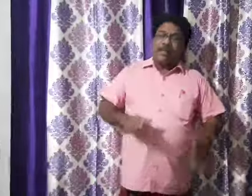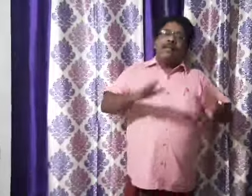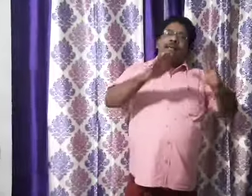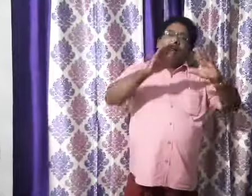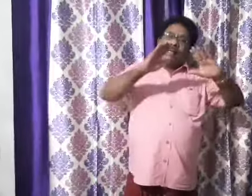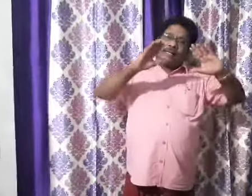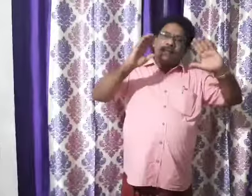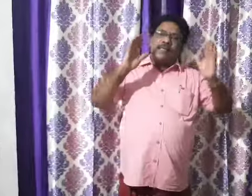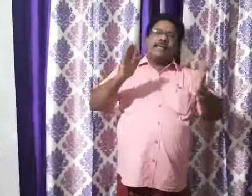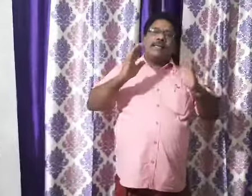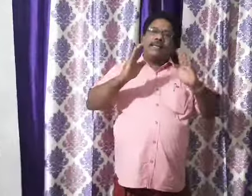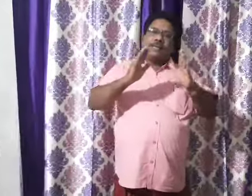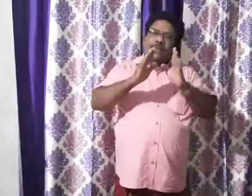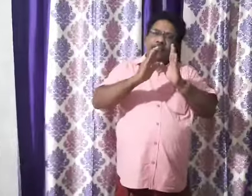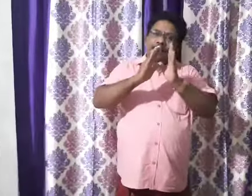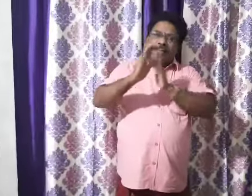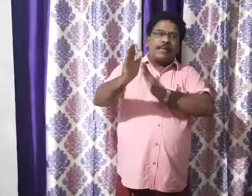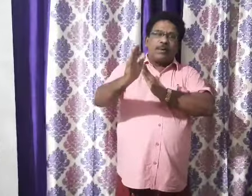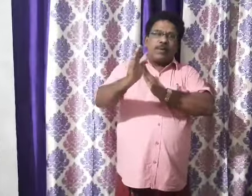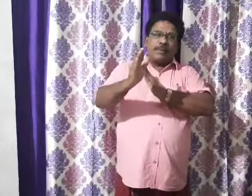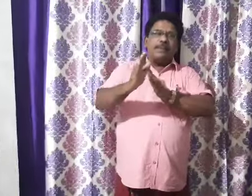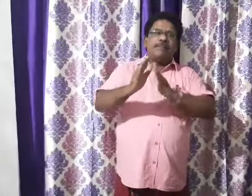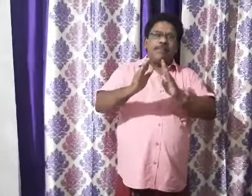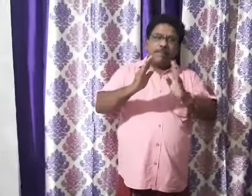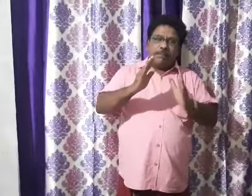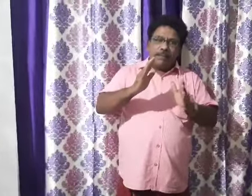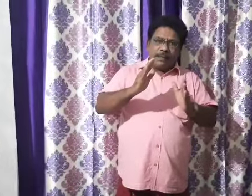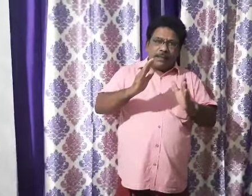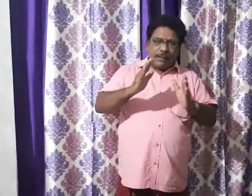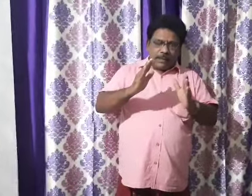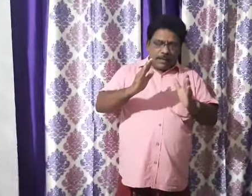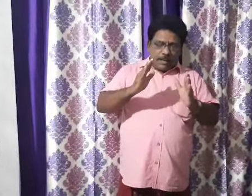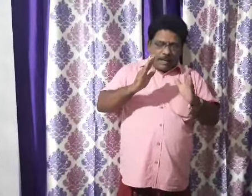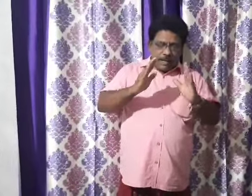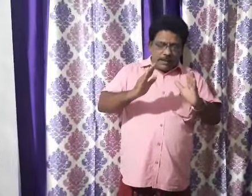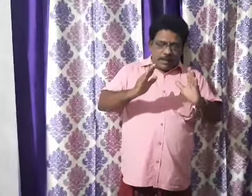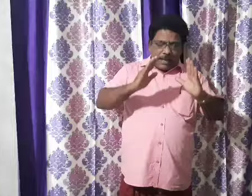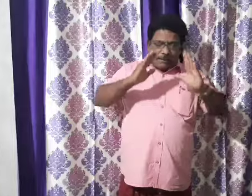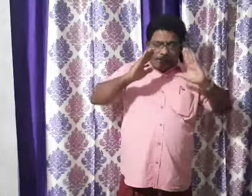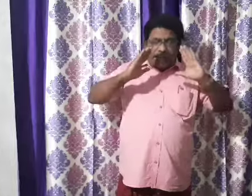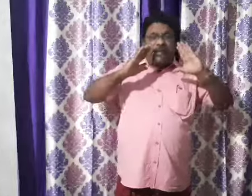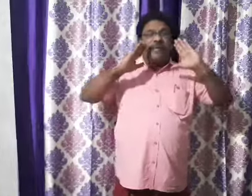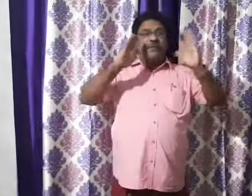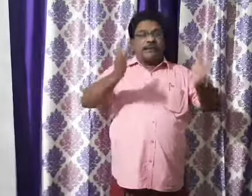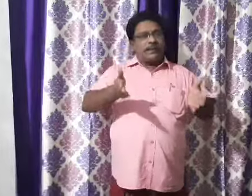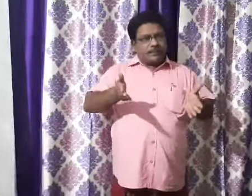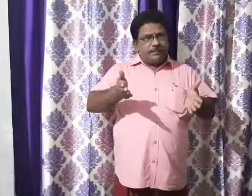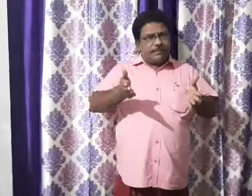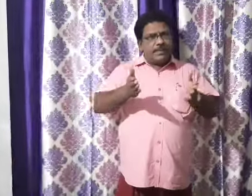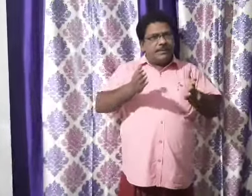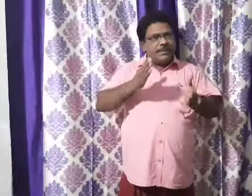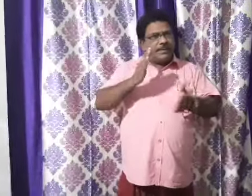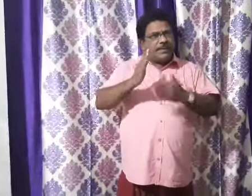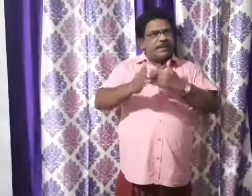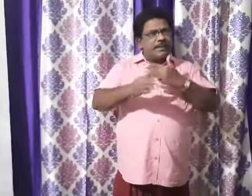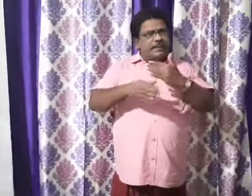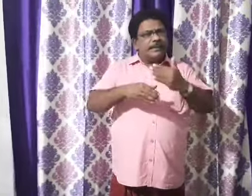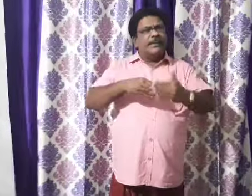Okay, in the case of underemployment, people are apparently working. That is what is meant by that. They